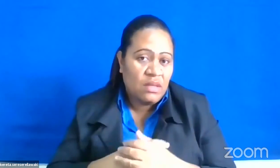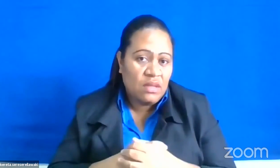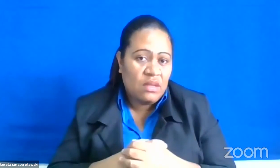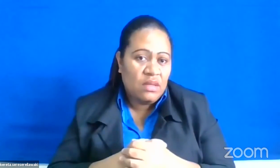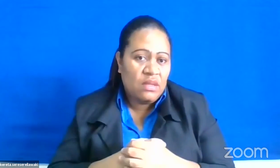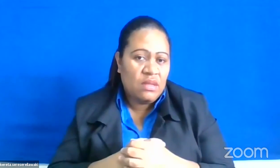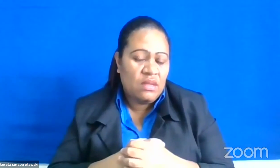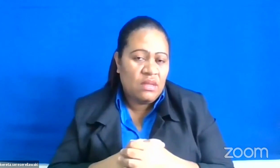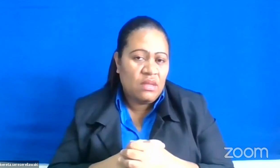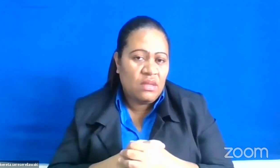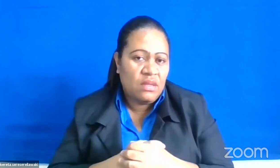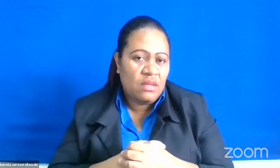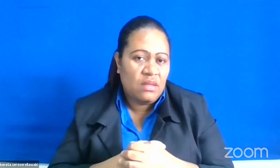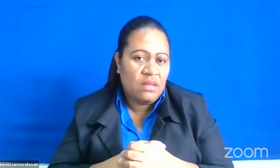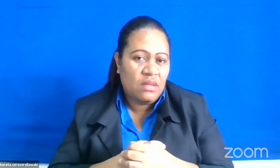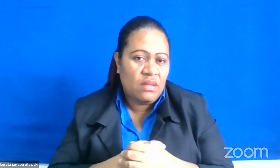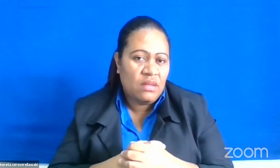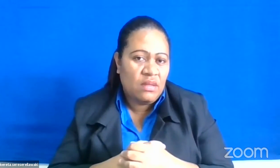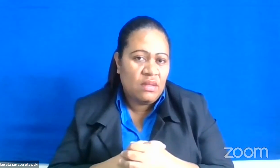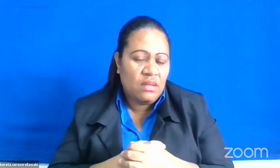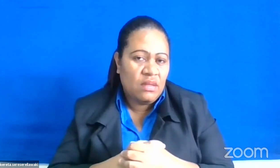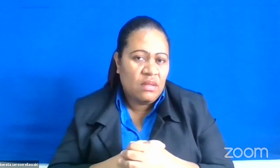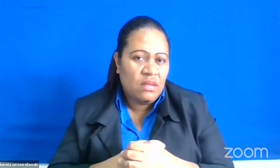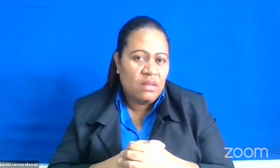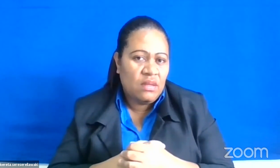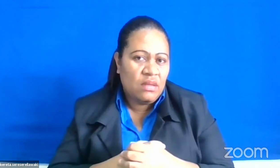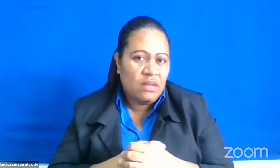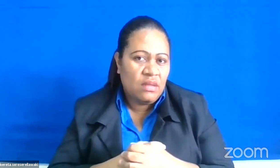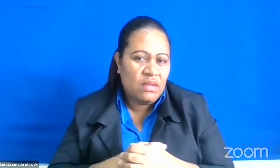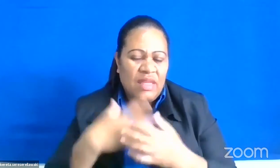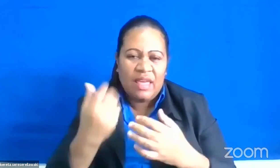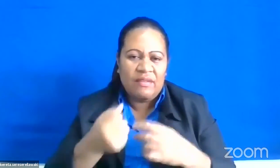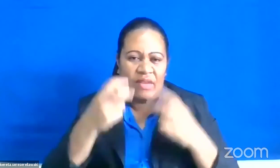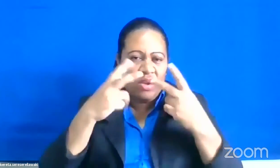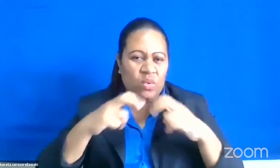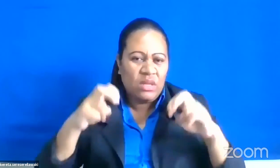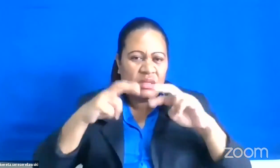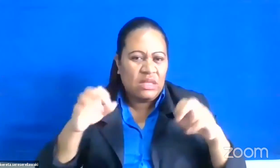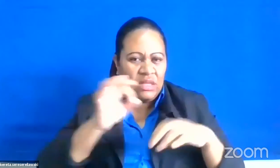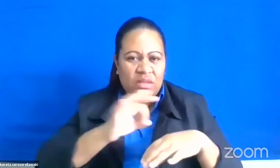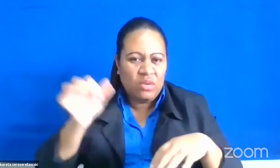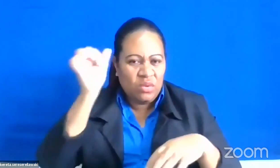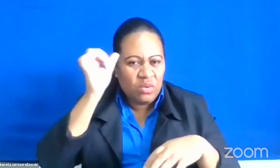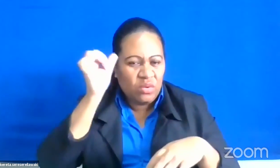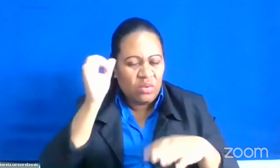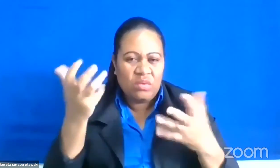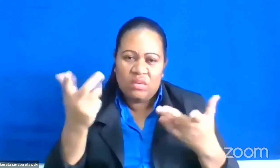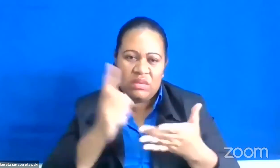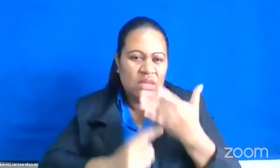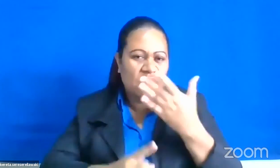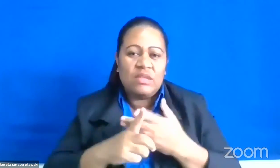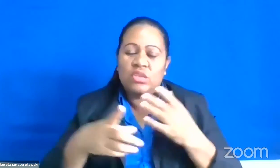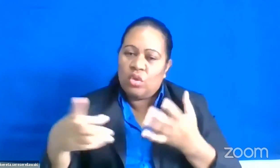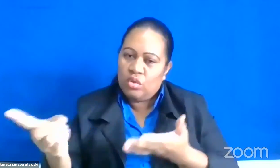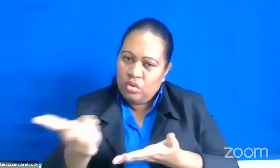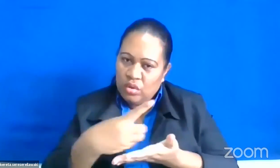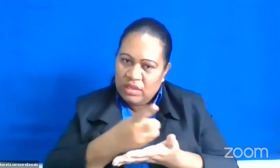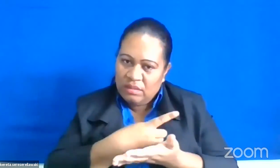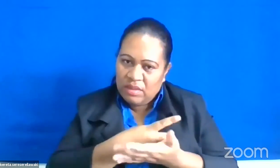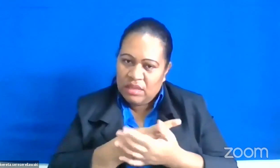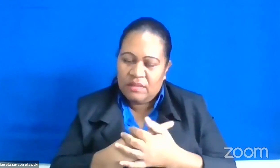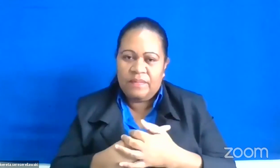um they're unknown they're under-researched and because of that they're not documented because